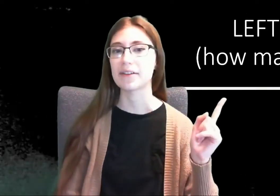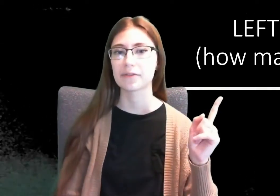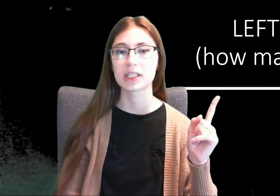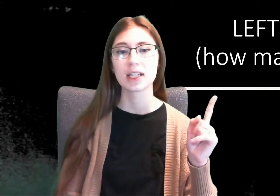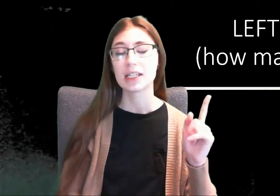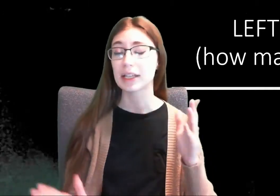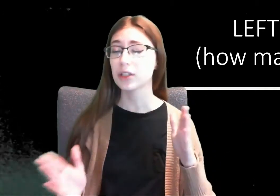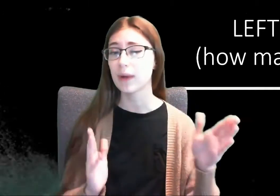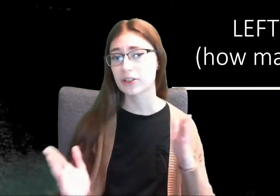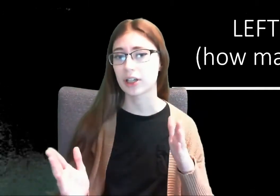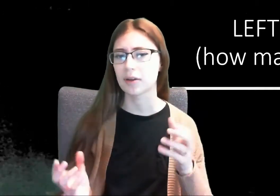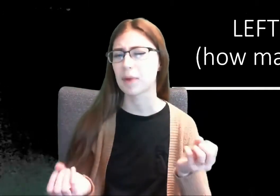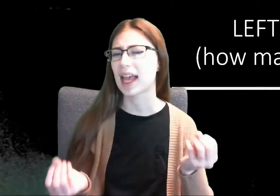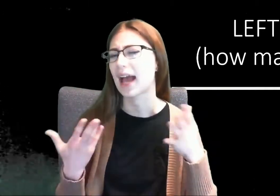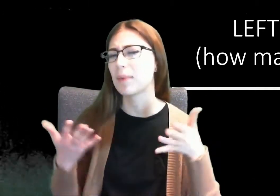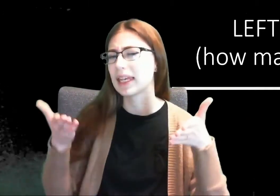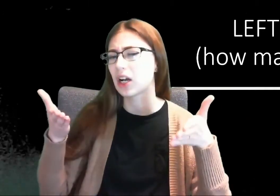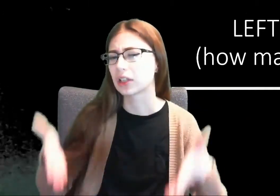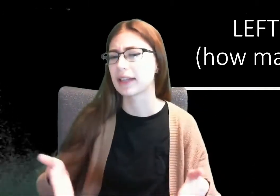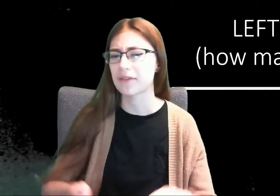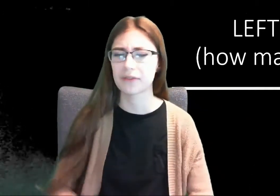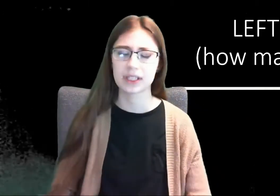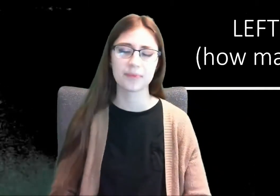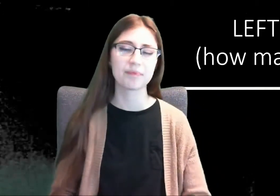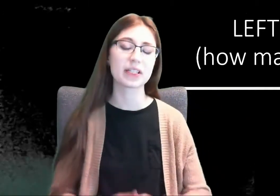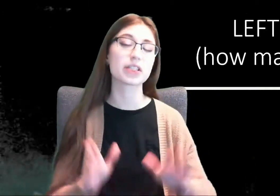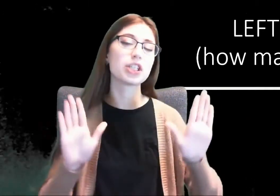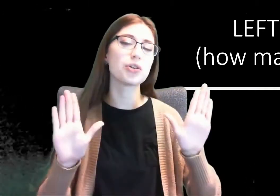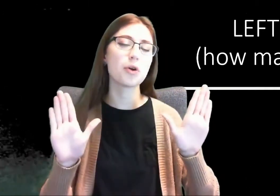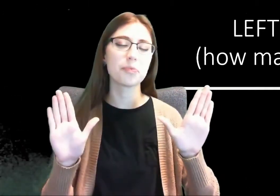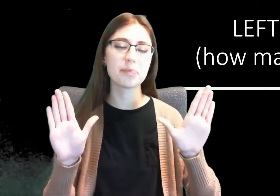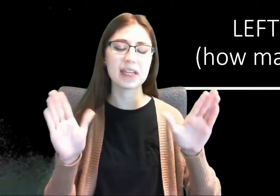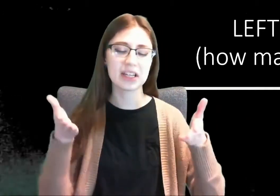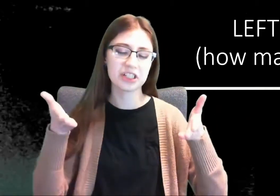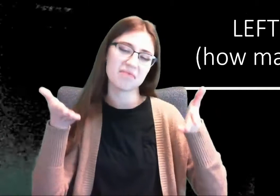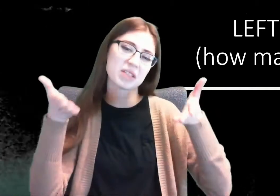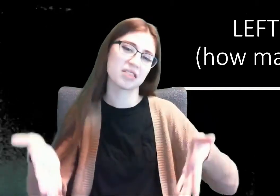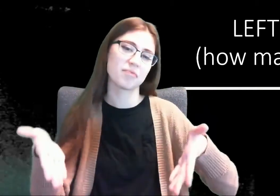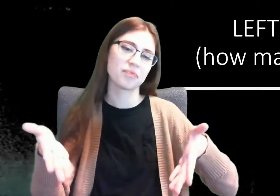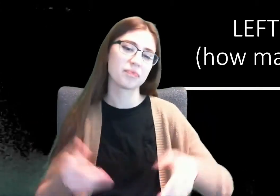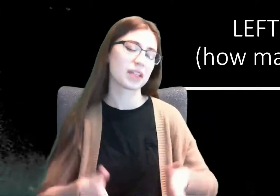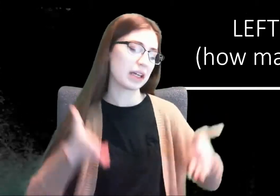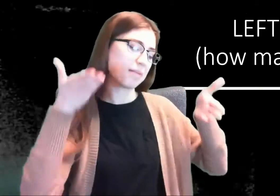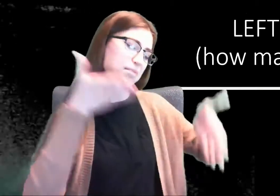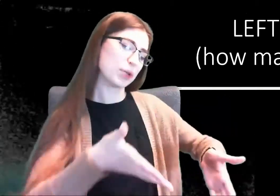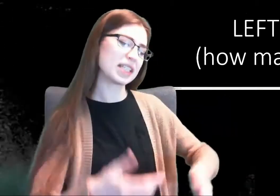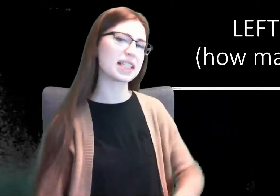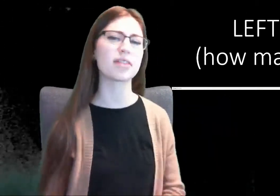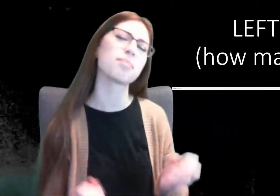Left, not the direction, but how many are left. It's 2 open B hand shapes and pointing down.